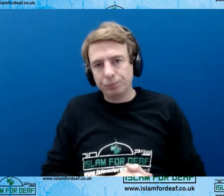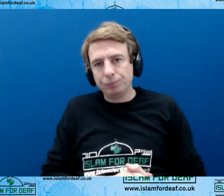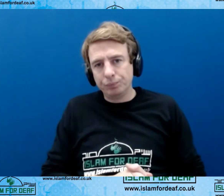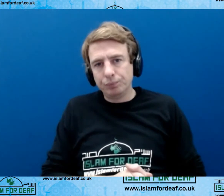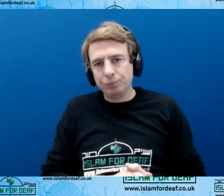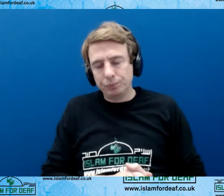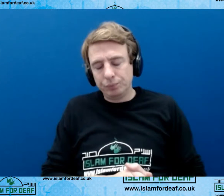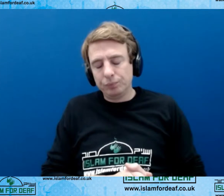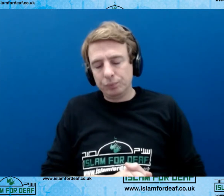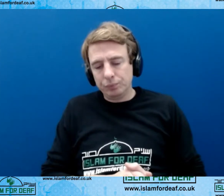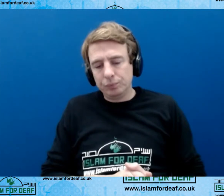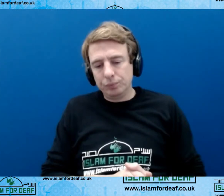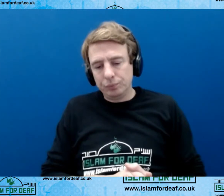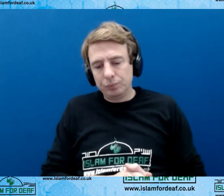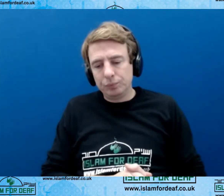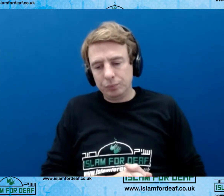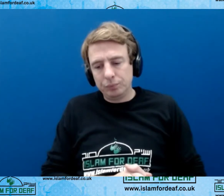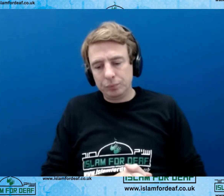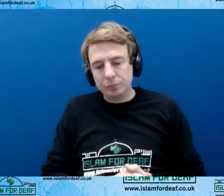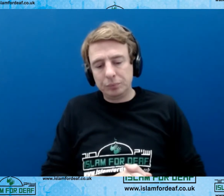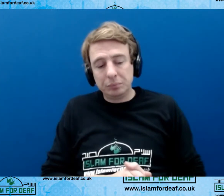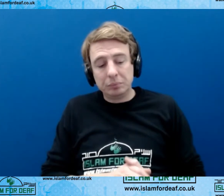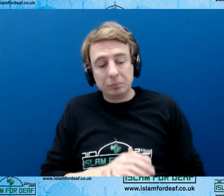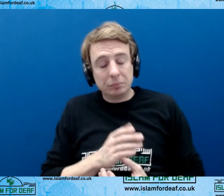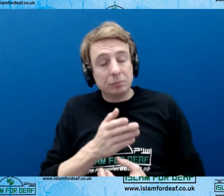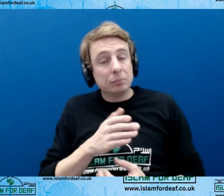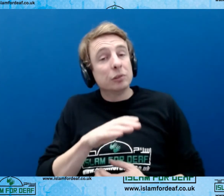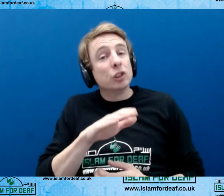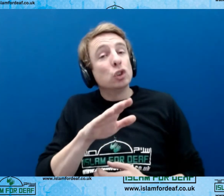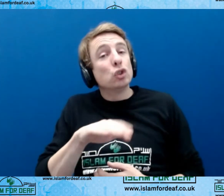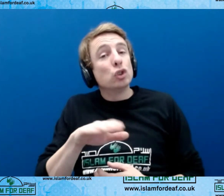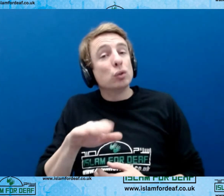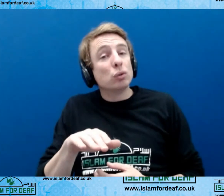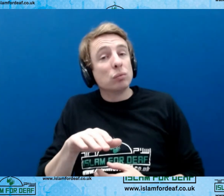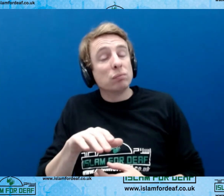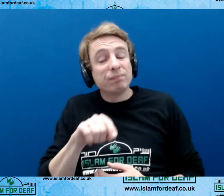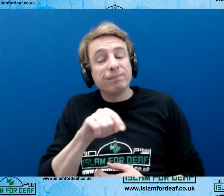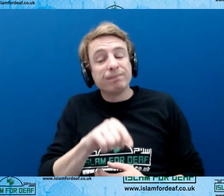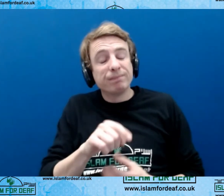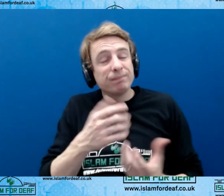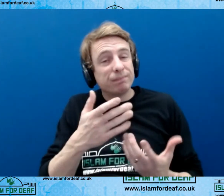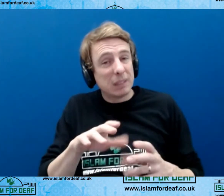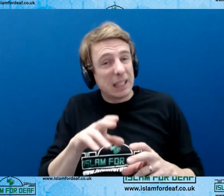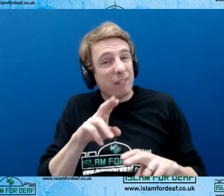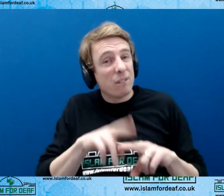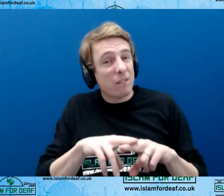And the yatim, the orphan, is the one whose father passes away in infancy.